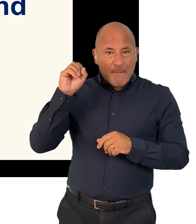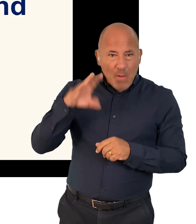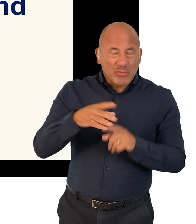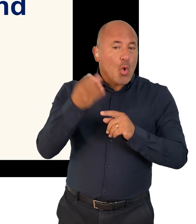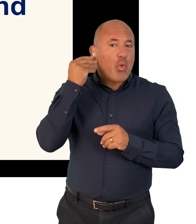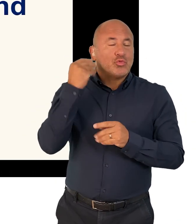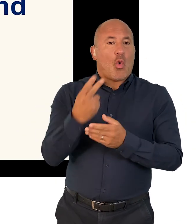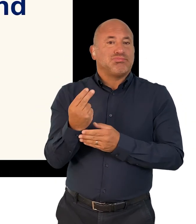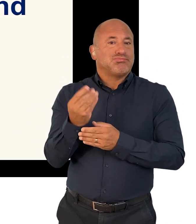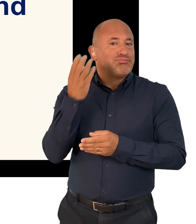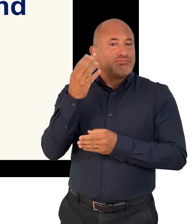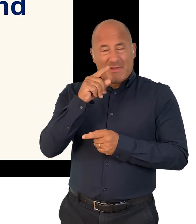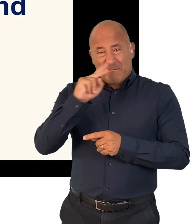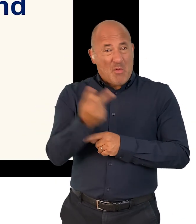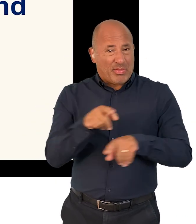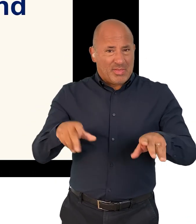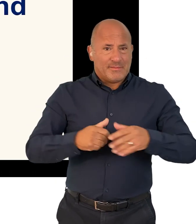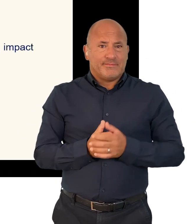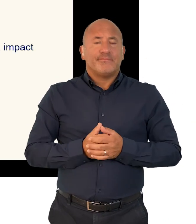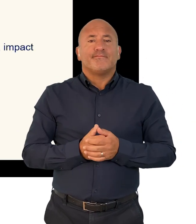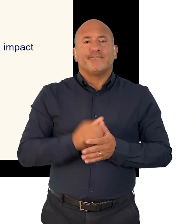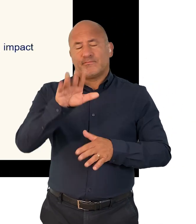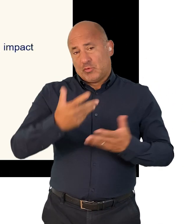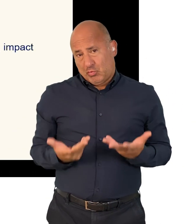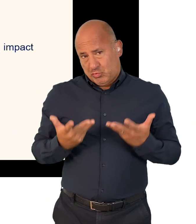same web page as this recording.